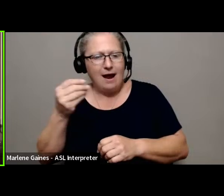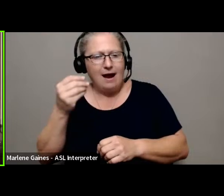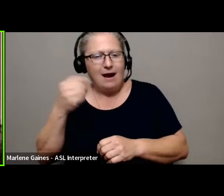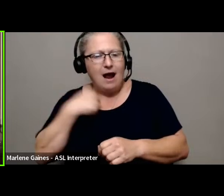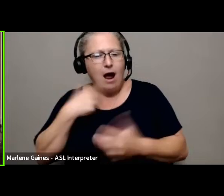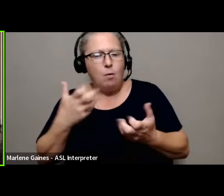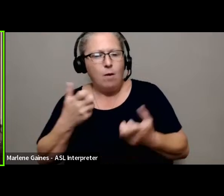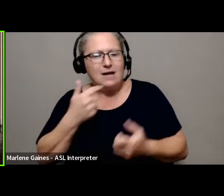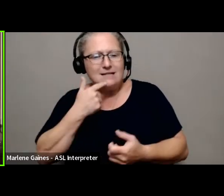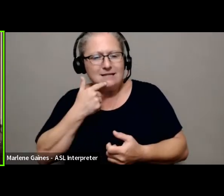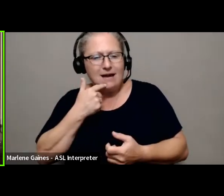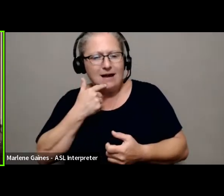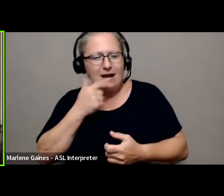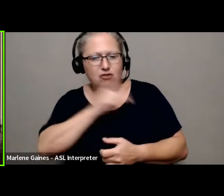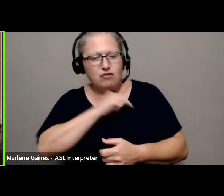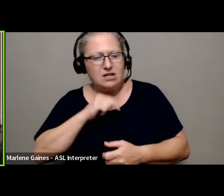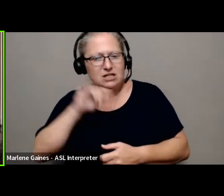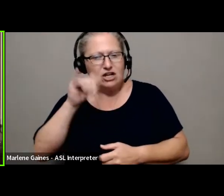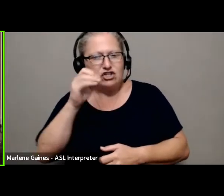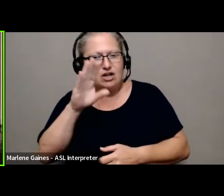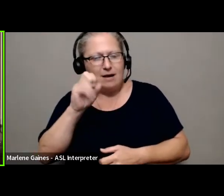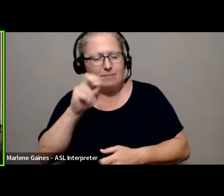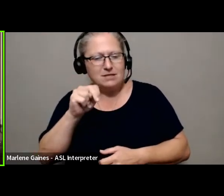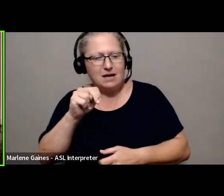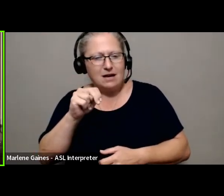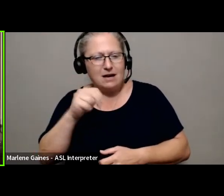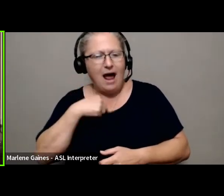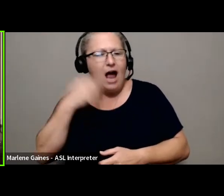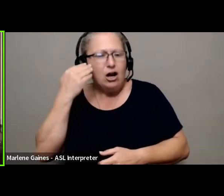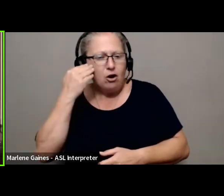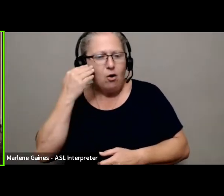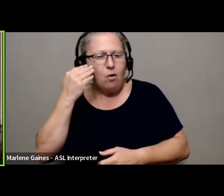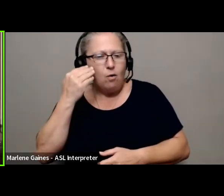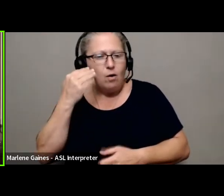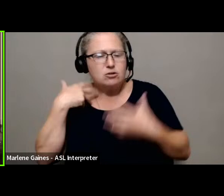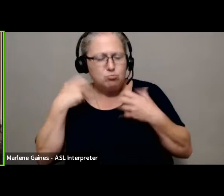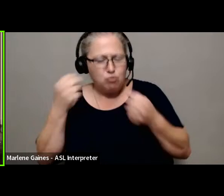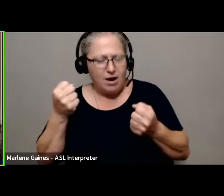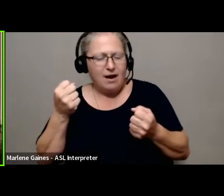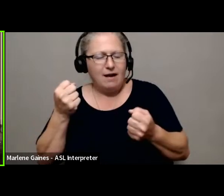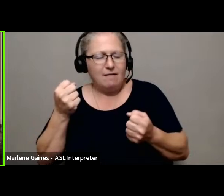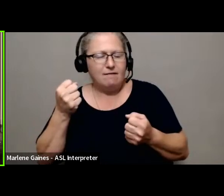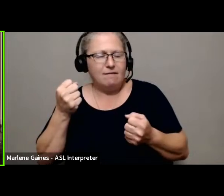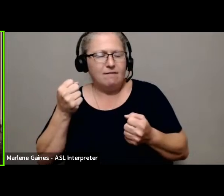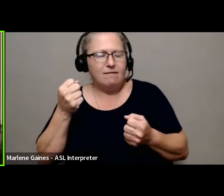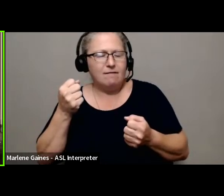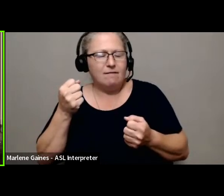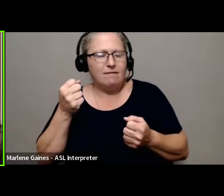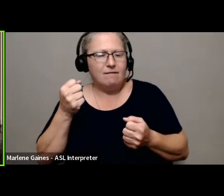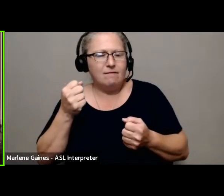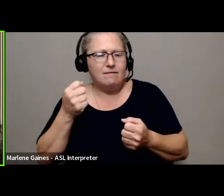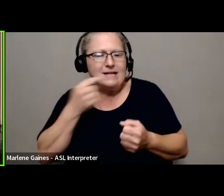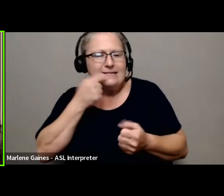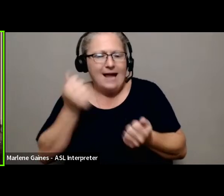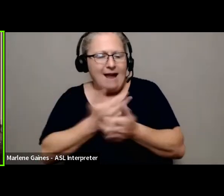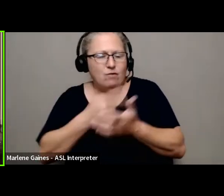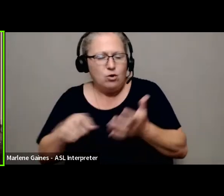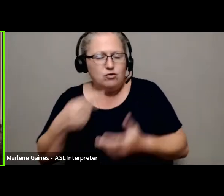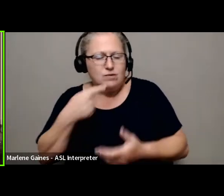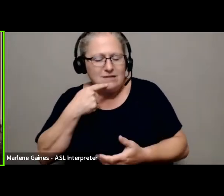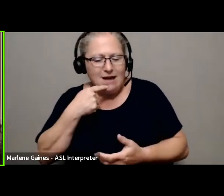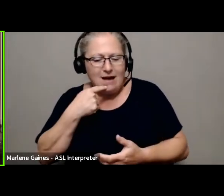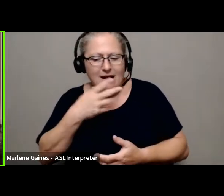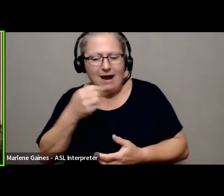do want to say that, Trustee Jacobson, thank you for, I know it's bold and brave to say everything you said. And